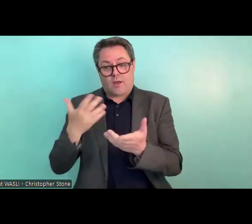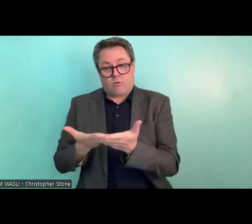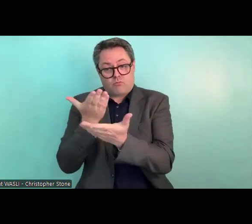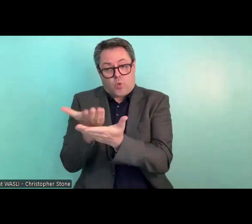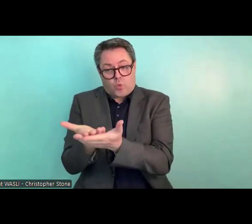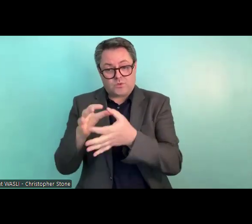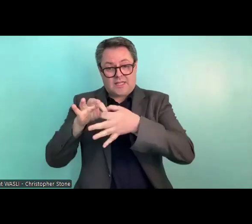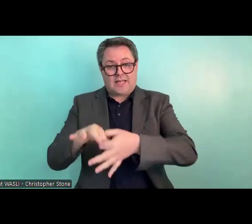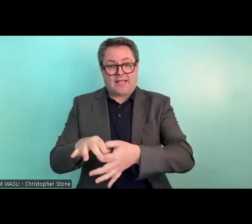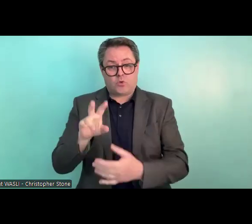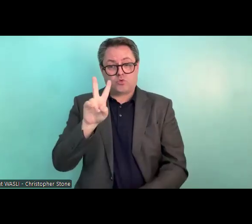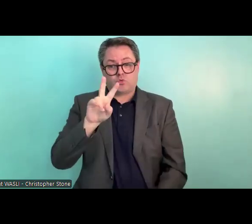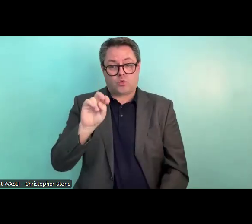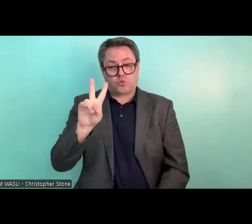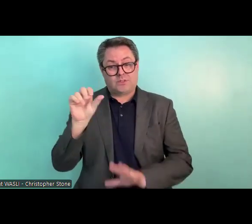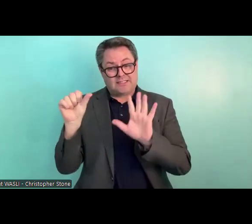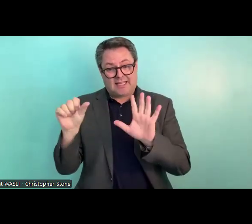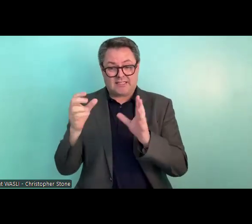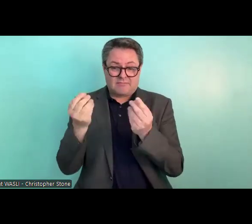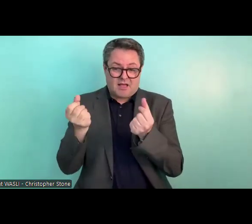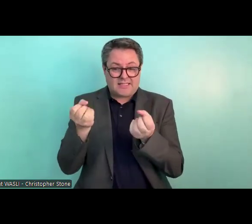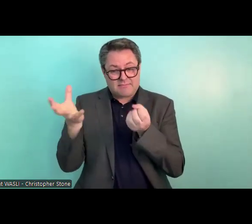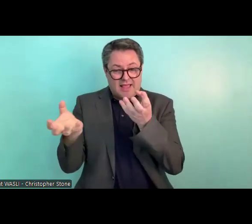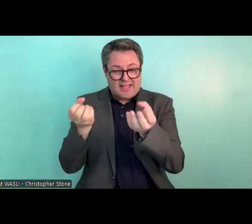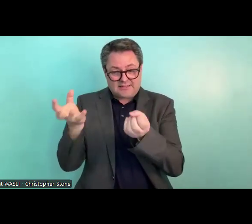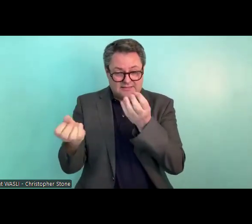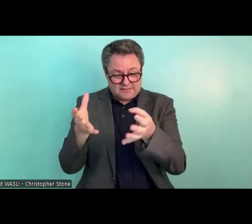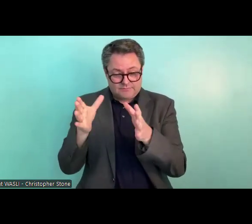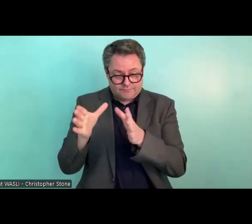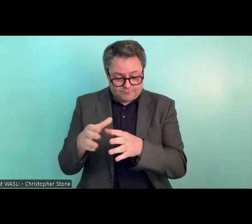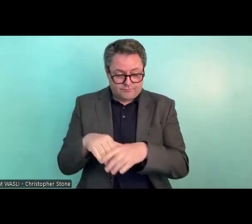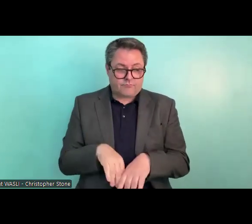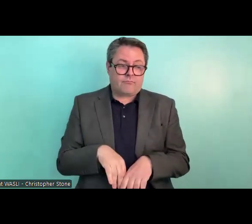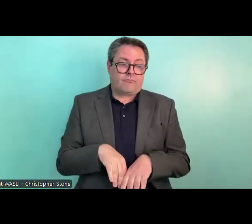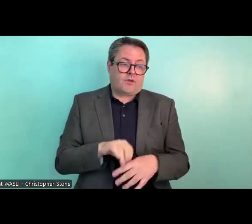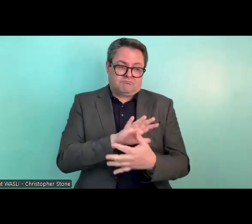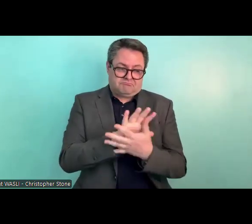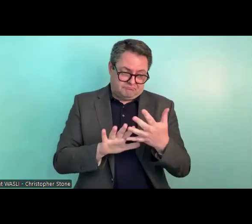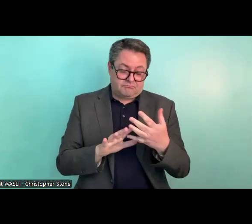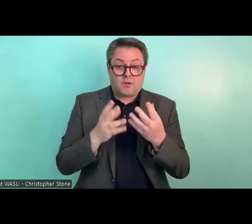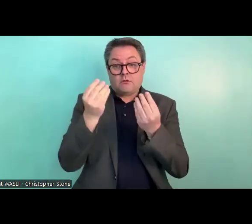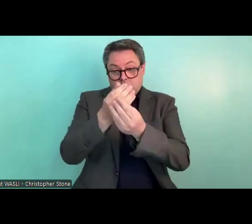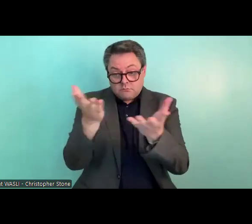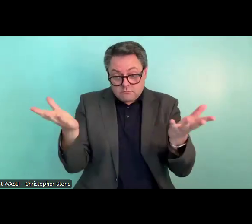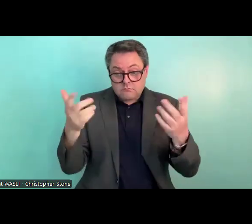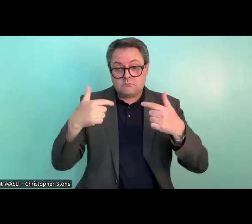for 2025 and also the proposed budget for 2026. So to look at our potential